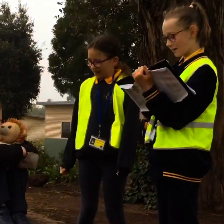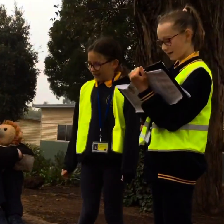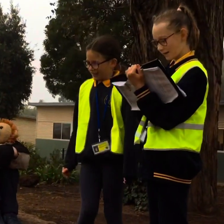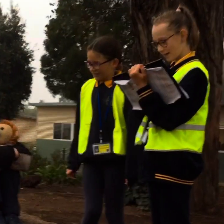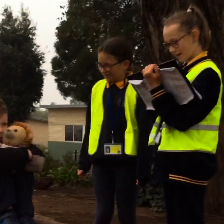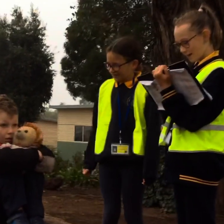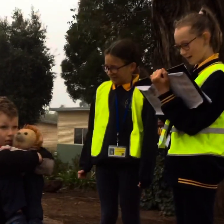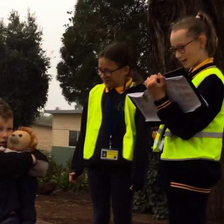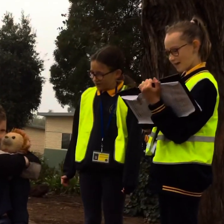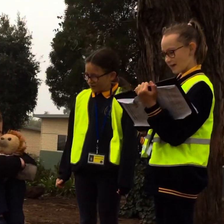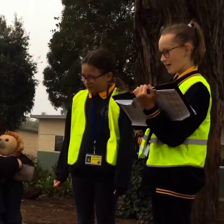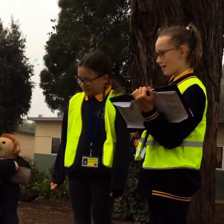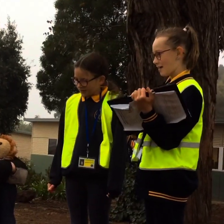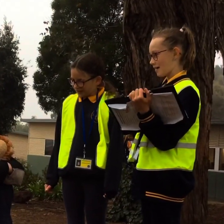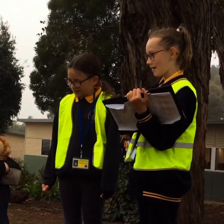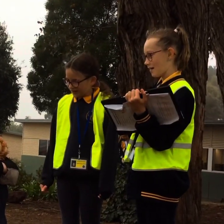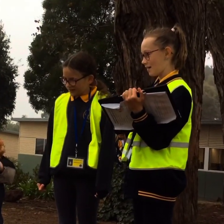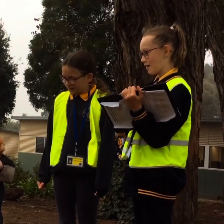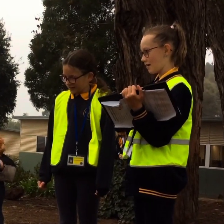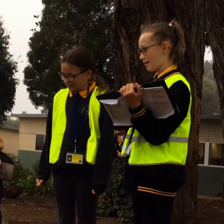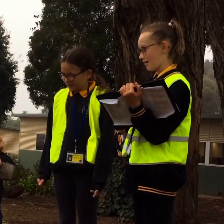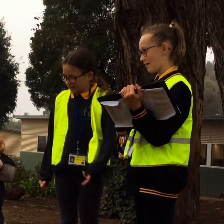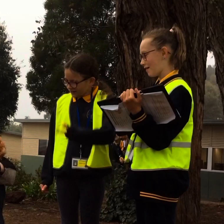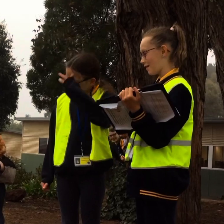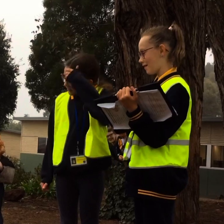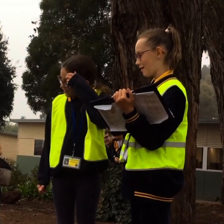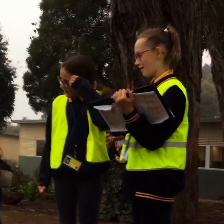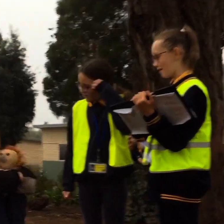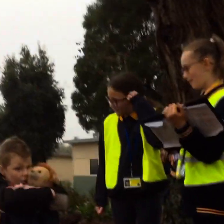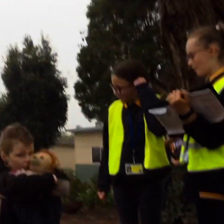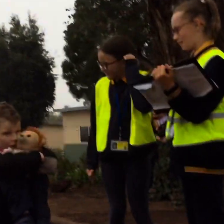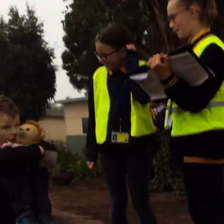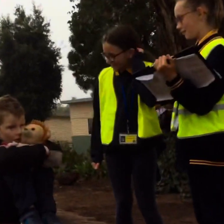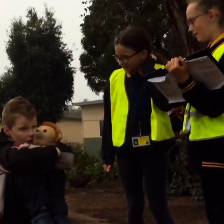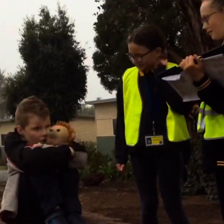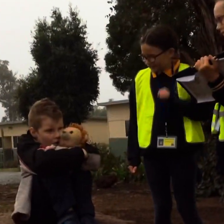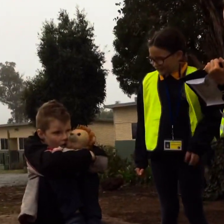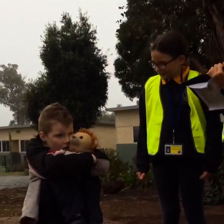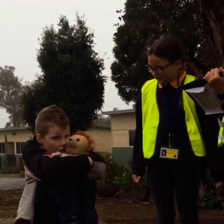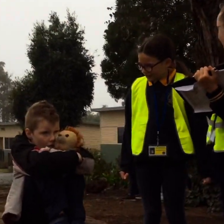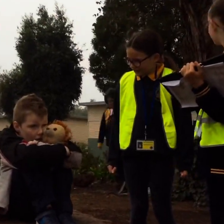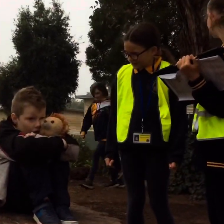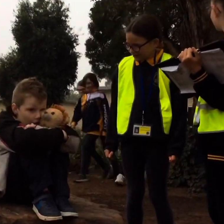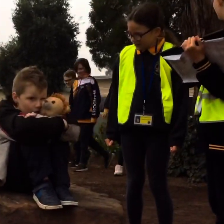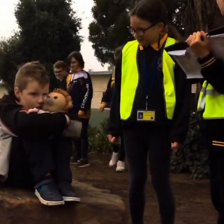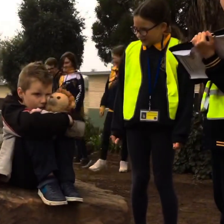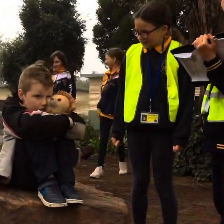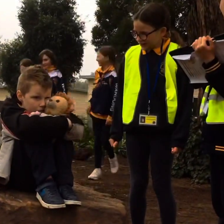Where are they? I don't know. What did they do?